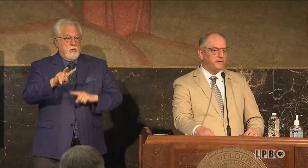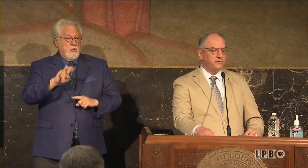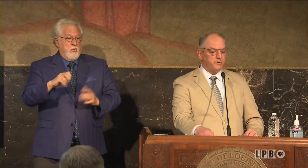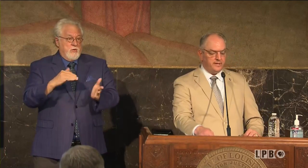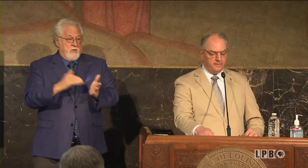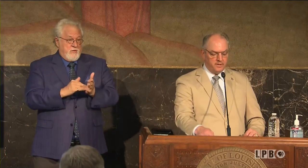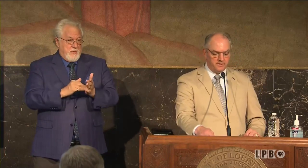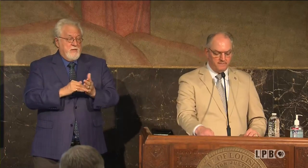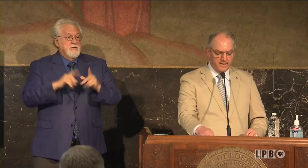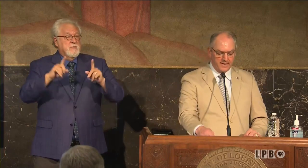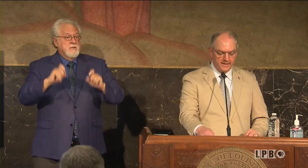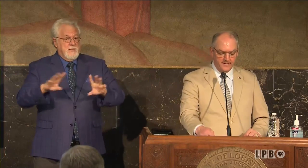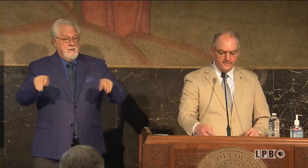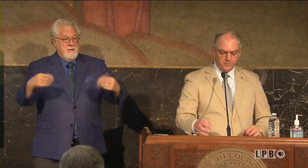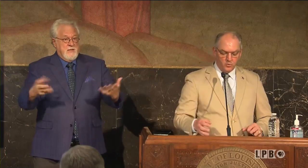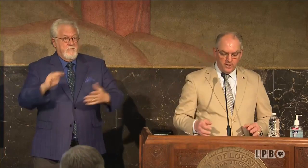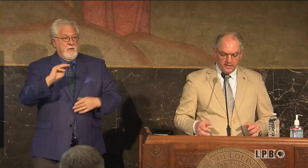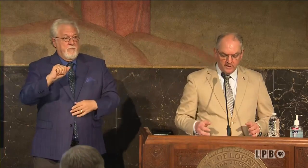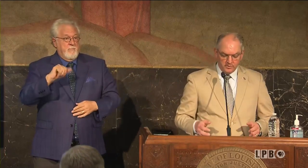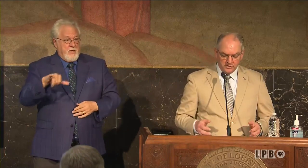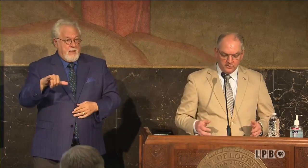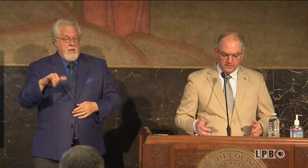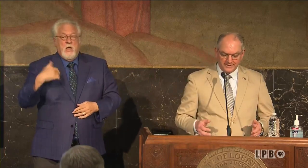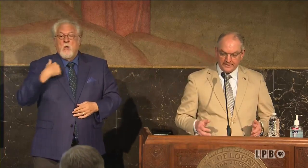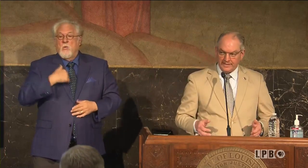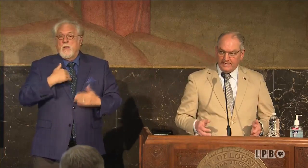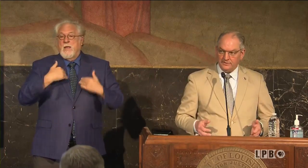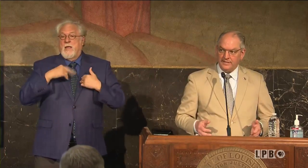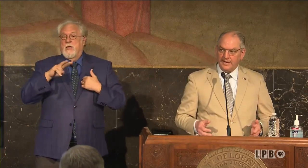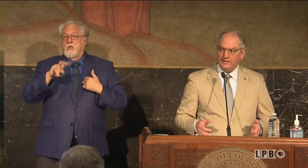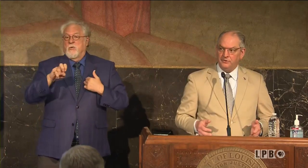tests administered in the month of May. We ended up with